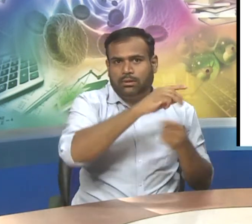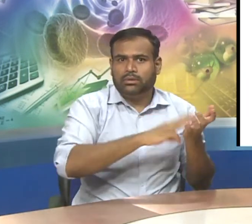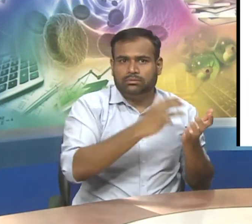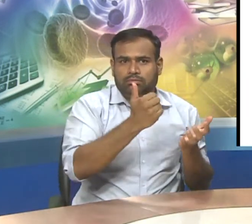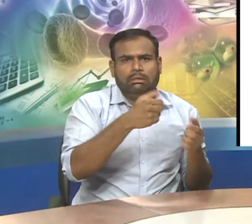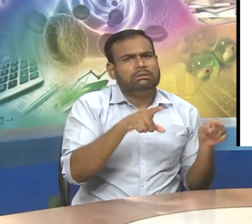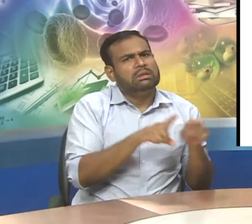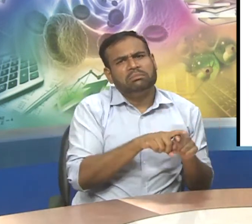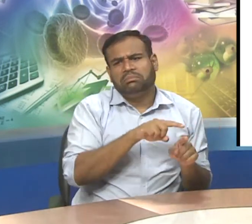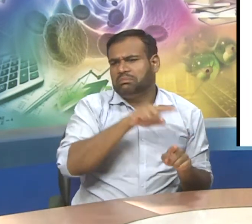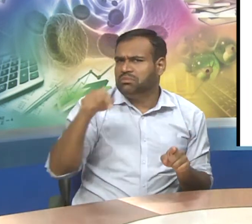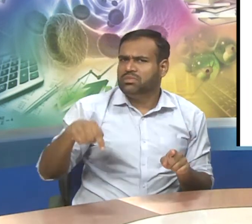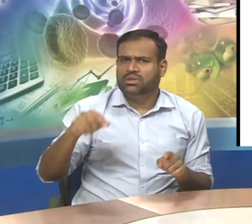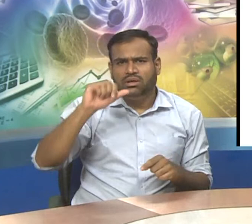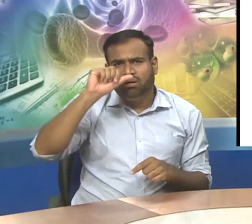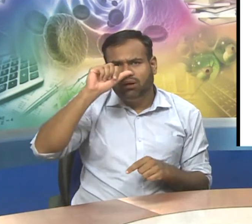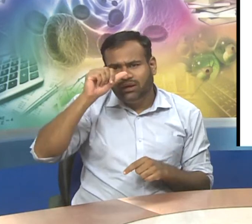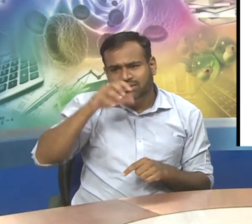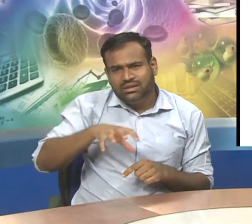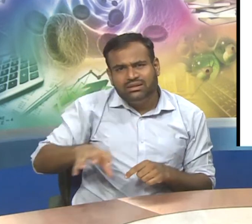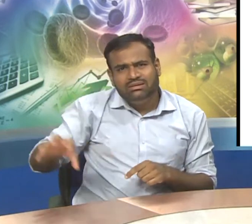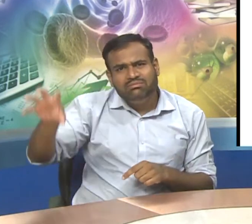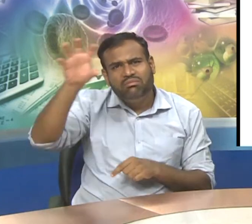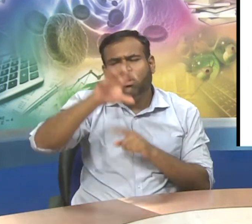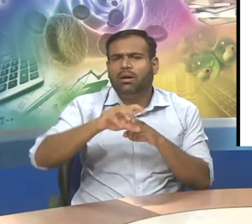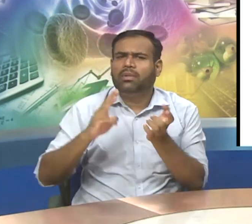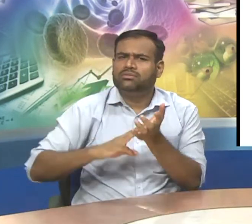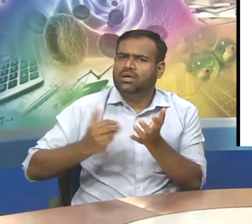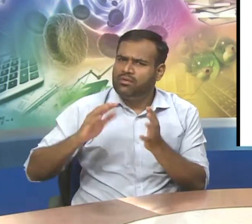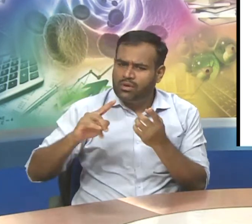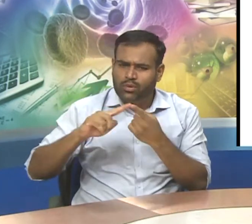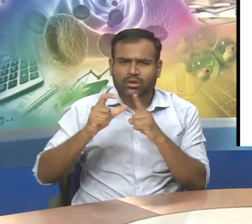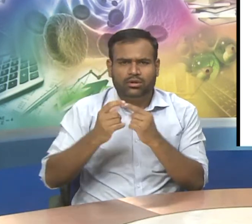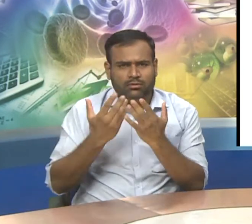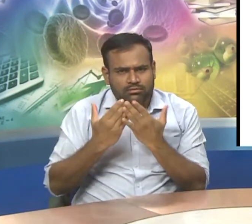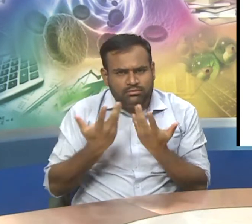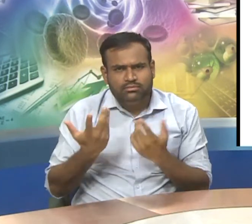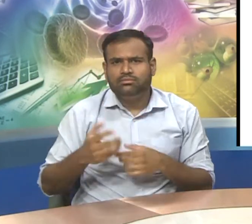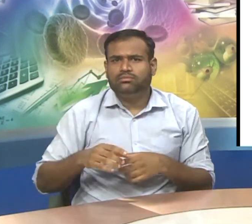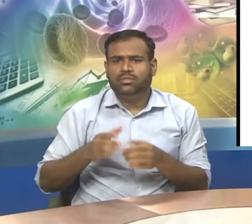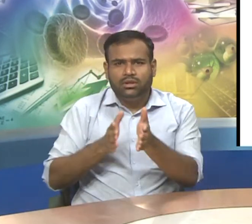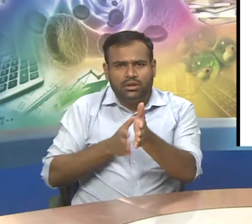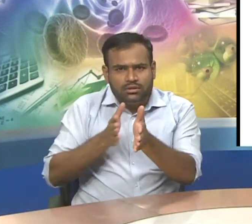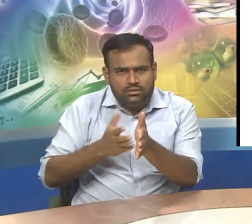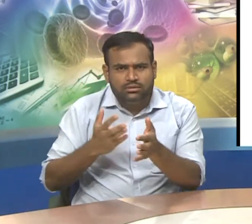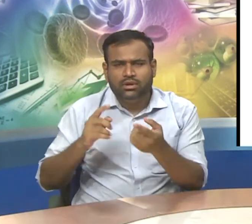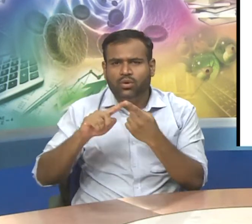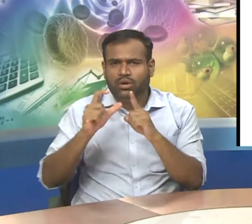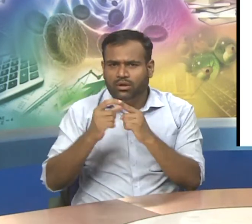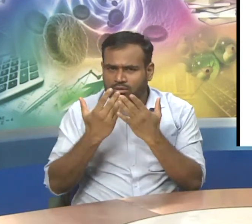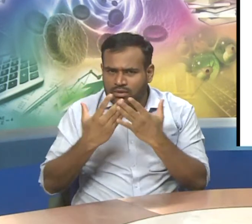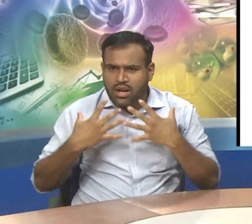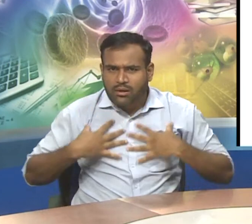state government, both has a council of ministers. They work